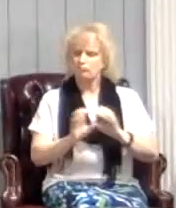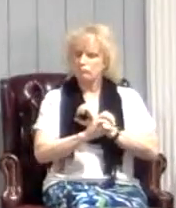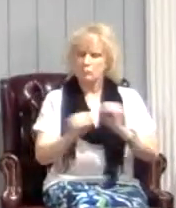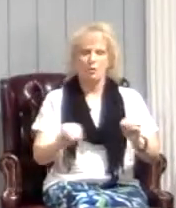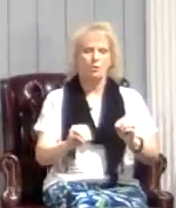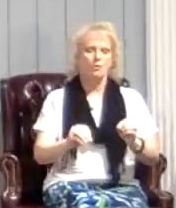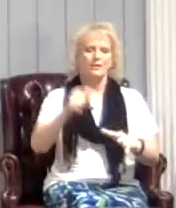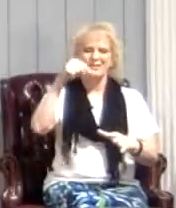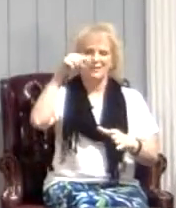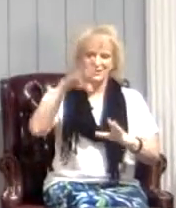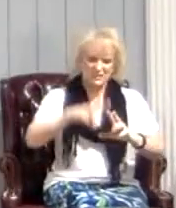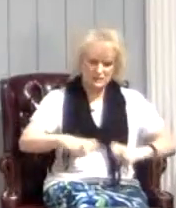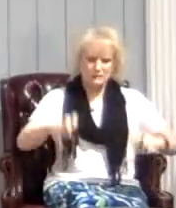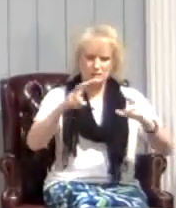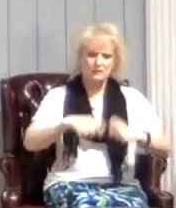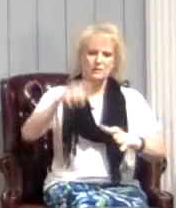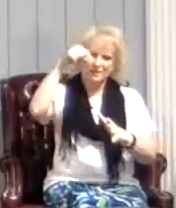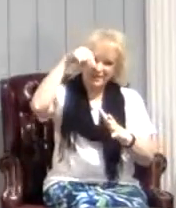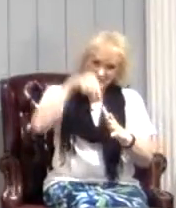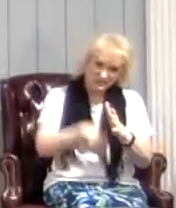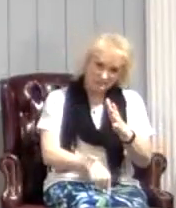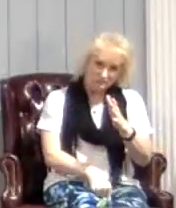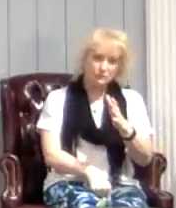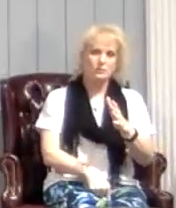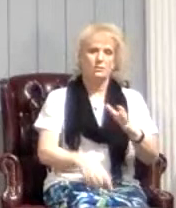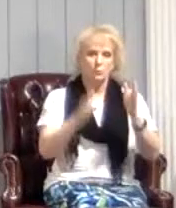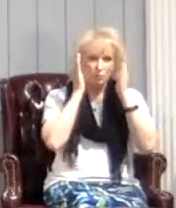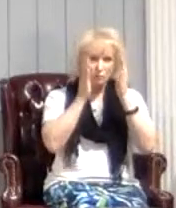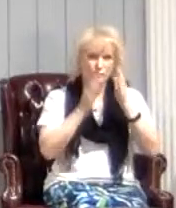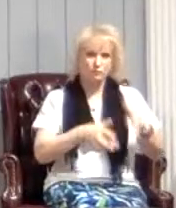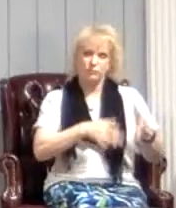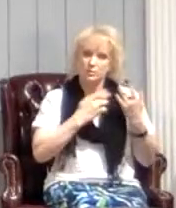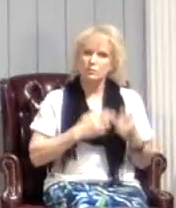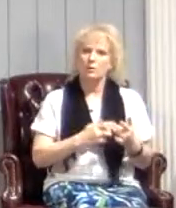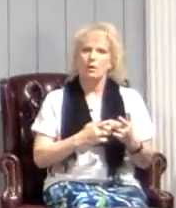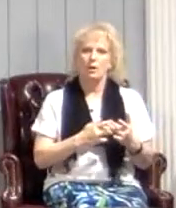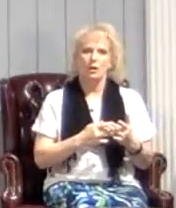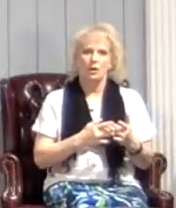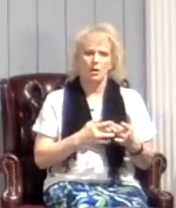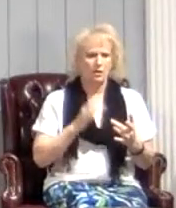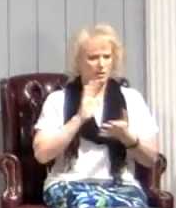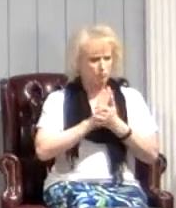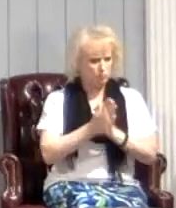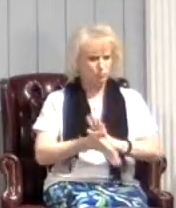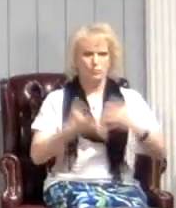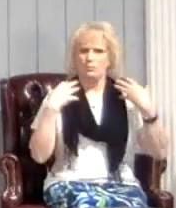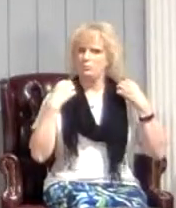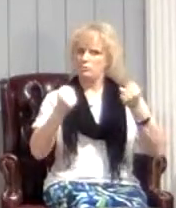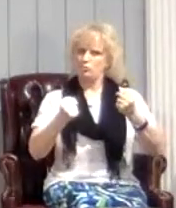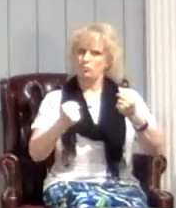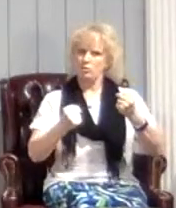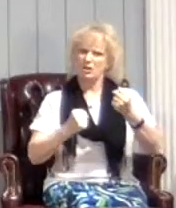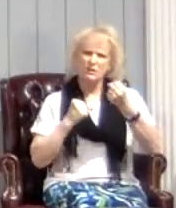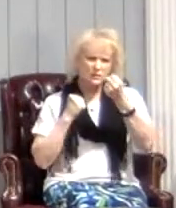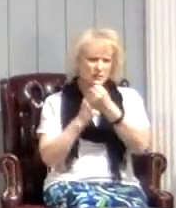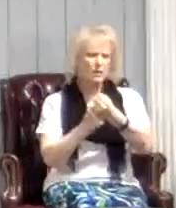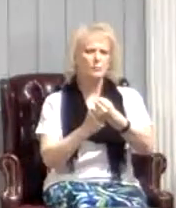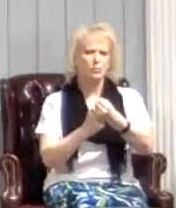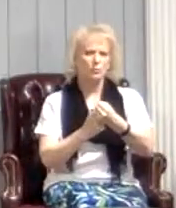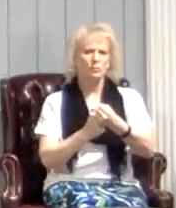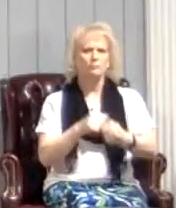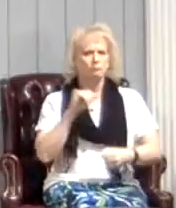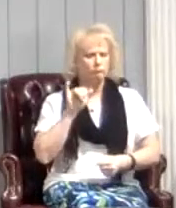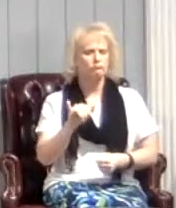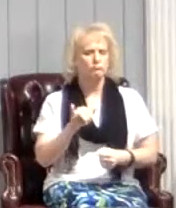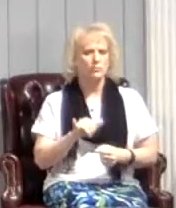deep. You're going to need to fix your heart. You're going to need to become strong and stable. It's going to mean, I mean, if